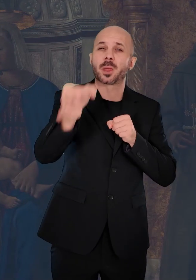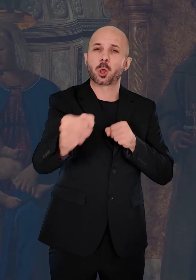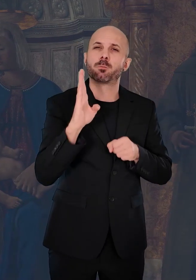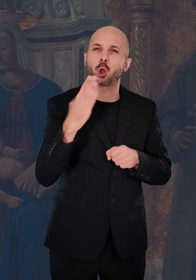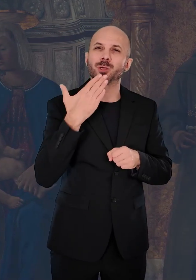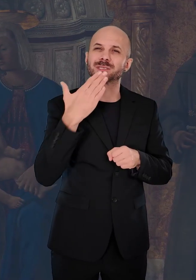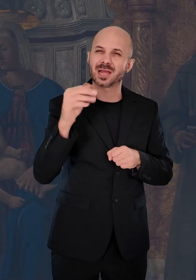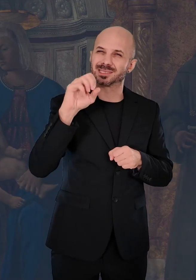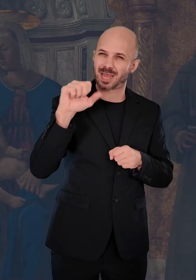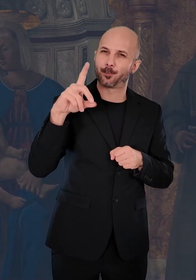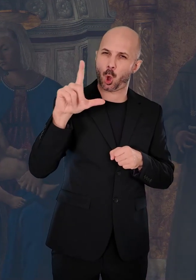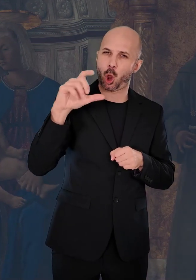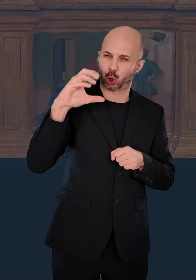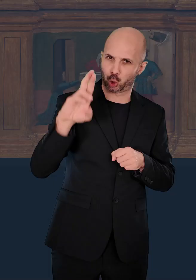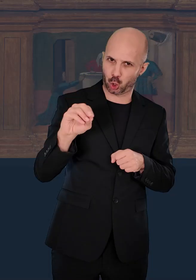Perugia.